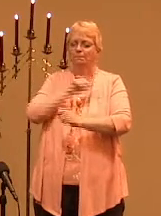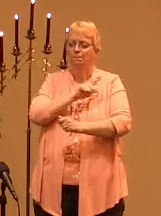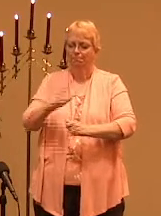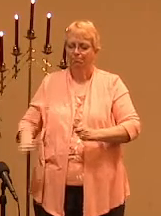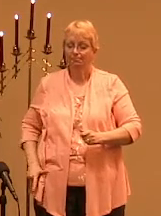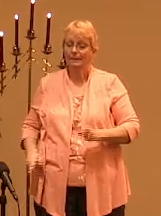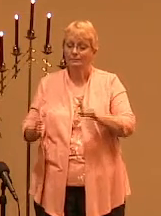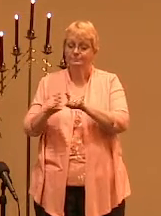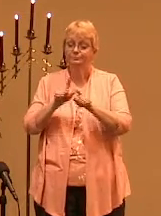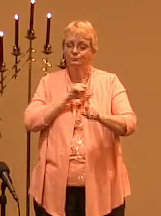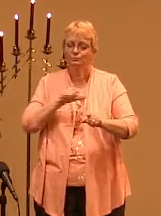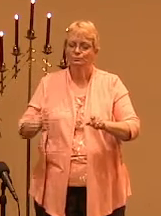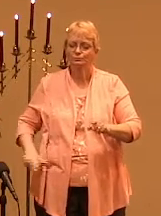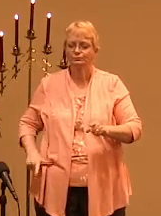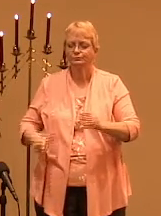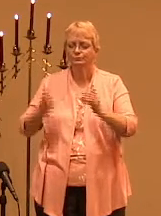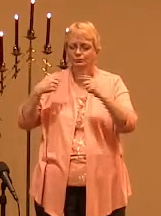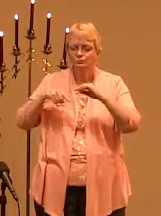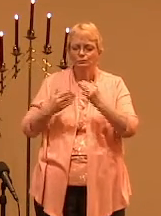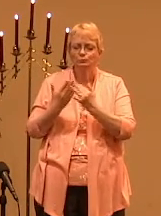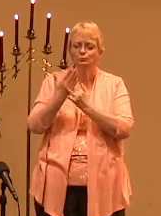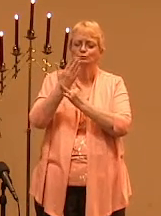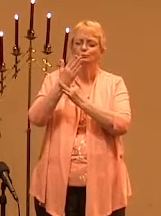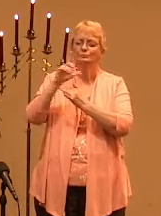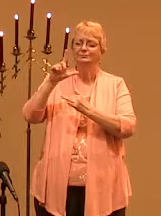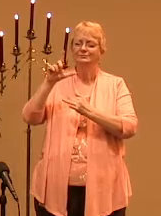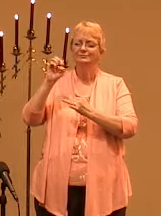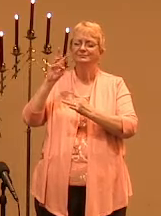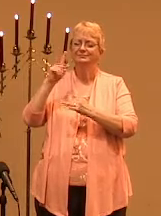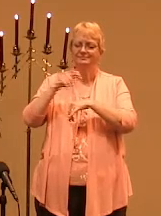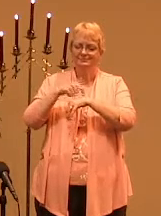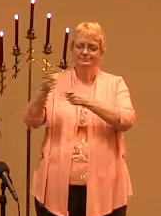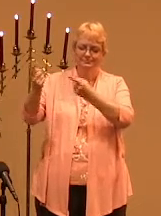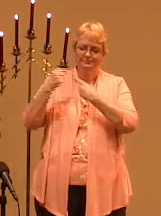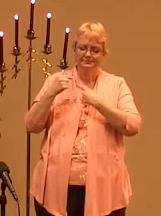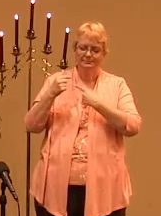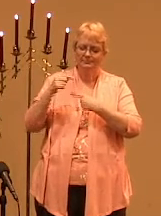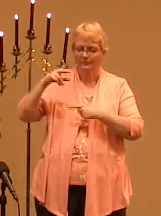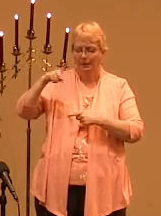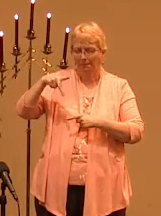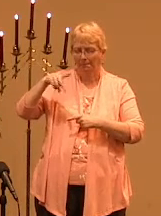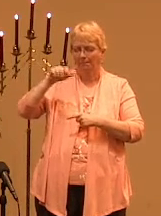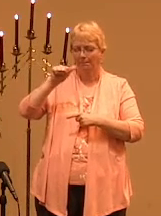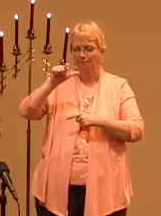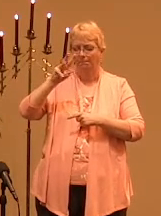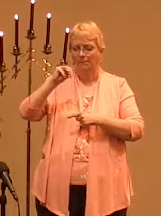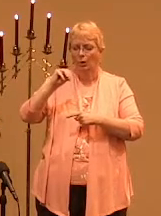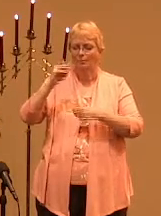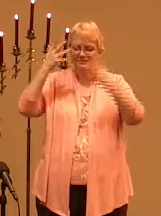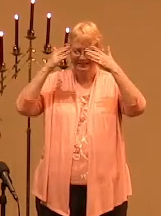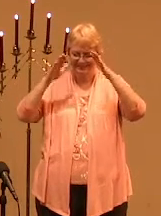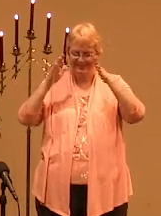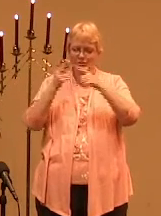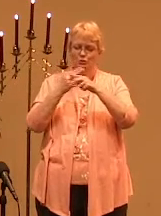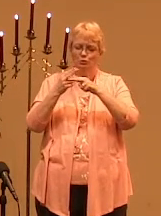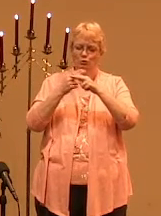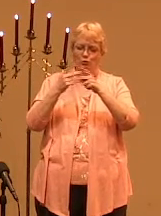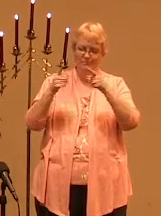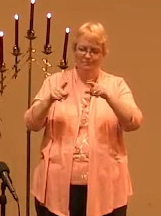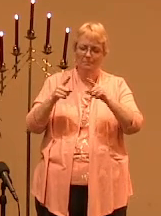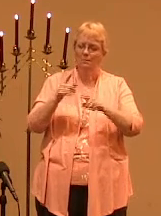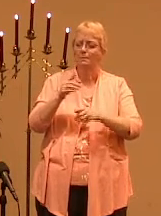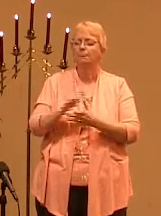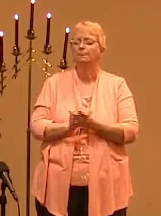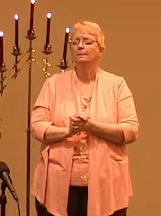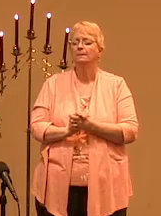know, Lord God, we go through the Lenten season right now, coming up on Palm Sunday in a matter of weeks, and